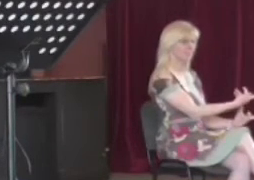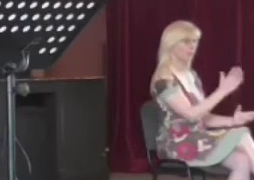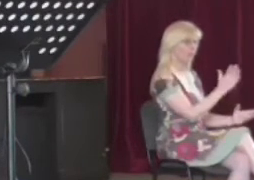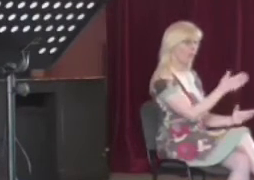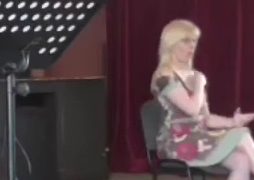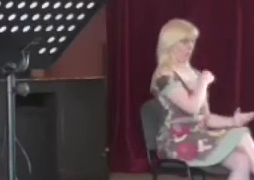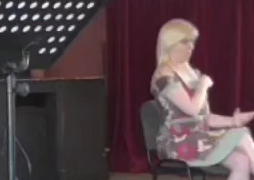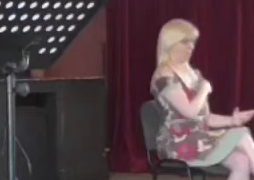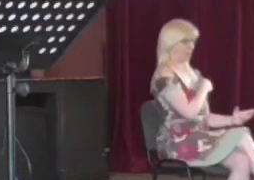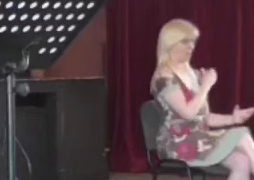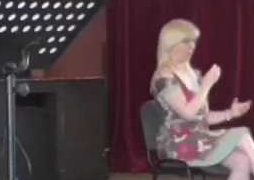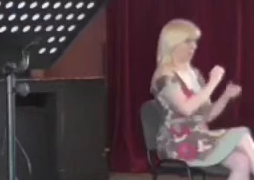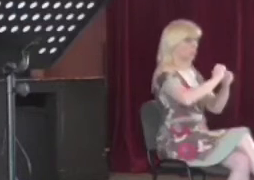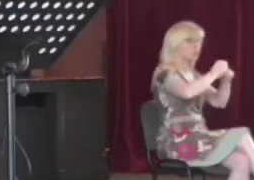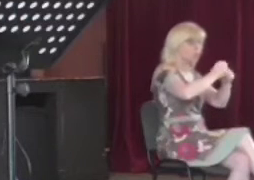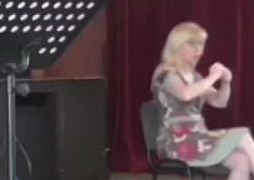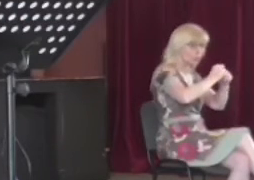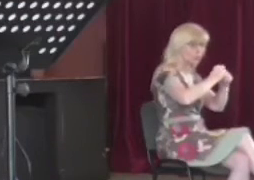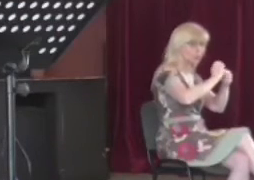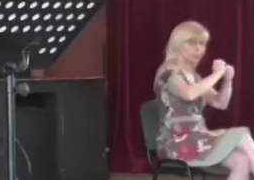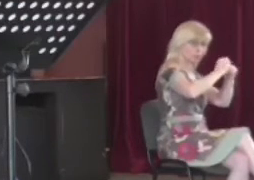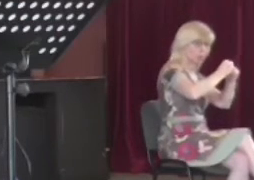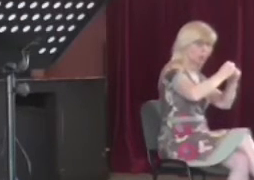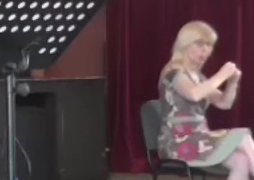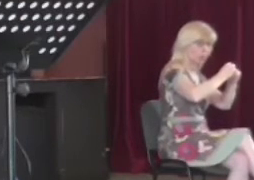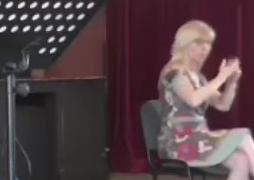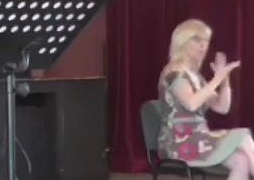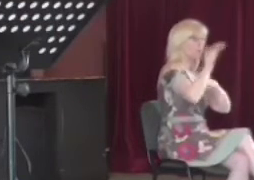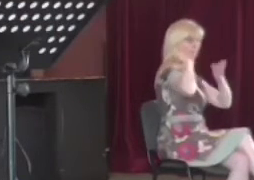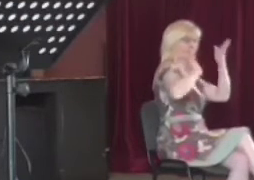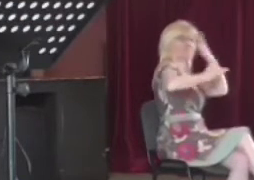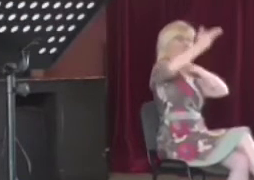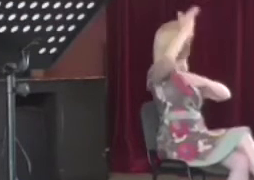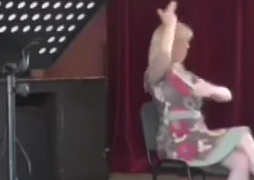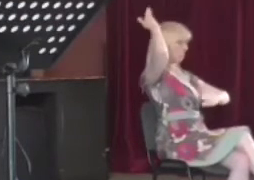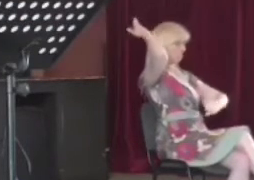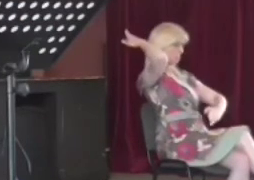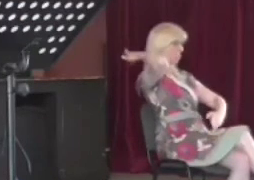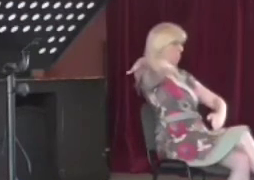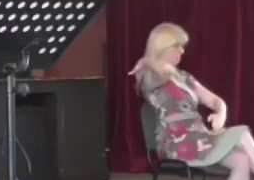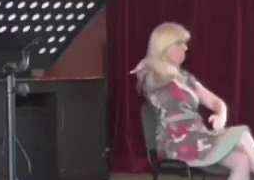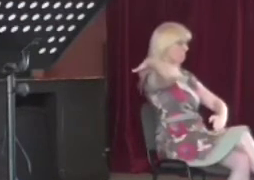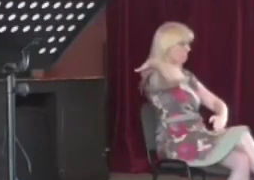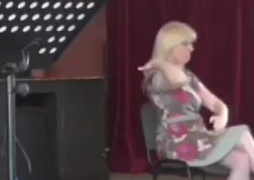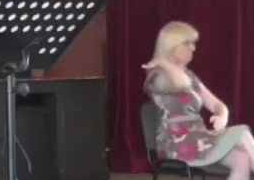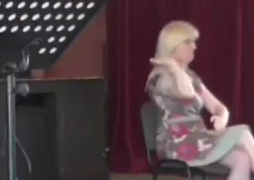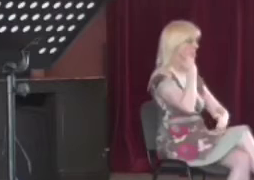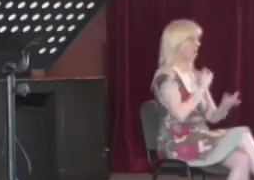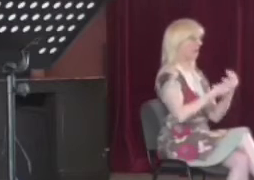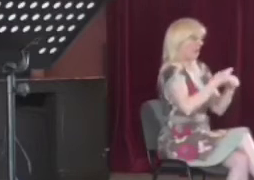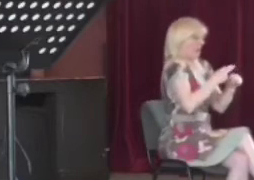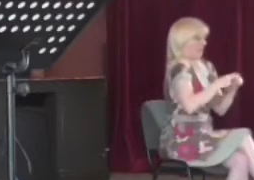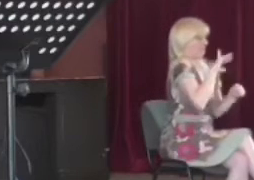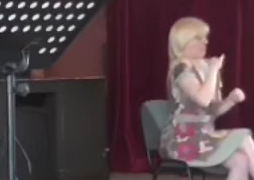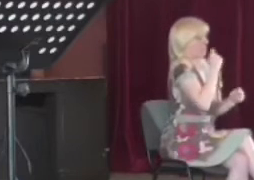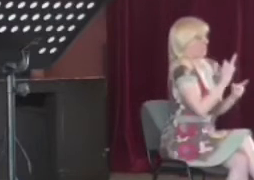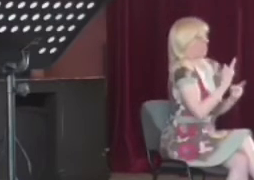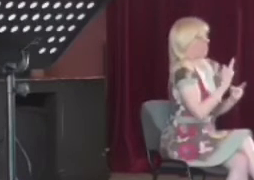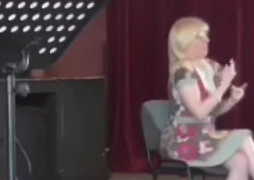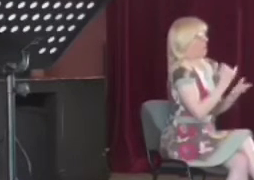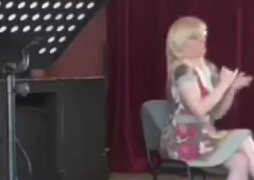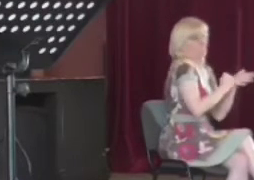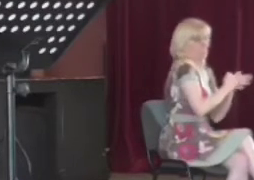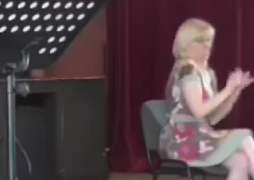struggles with that. She openly admits it. She says, I know it sounds harsh and horrible, but I can't help it. Shane Taylor, another